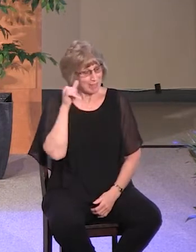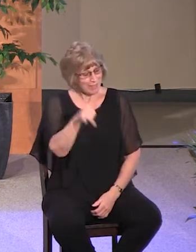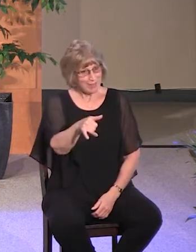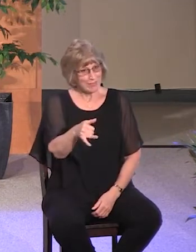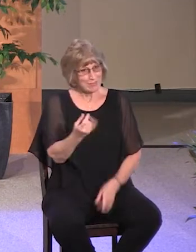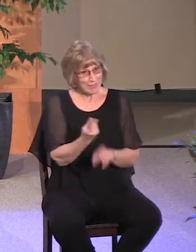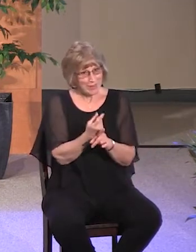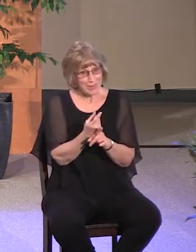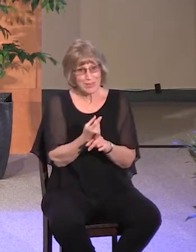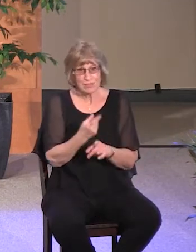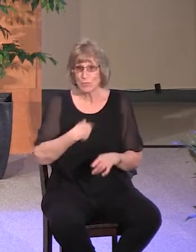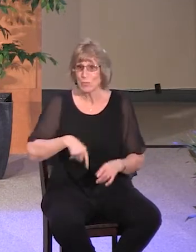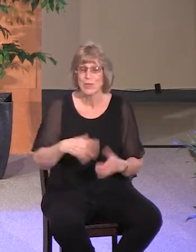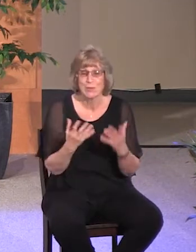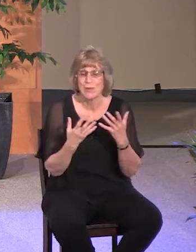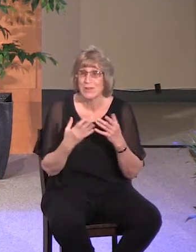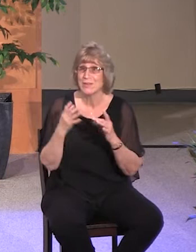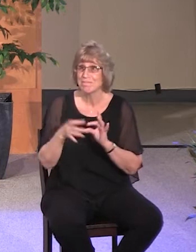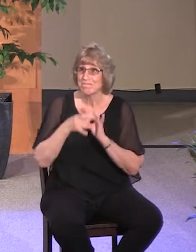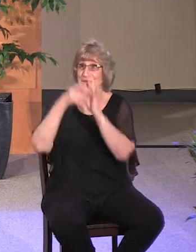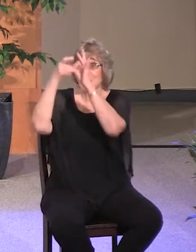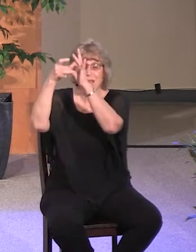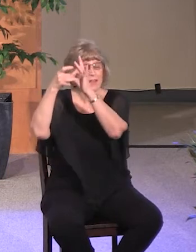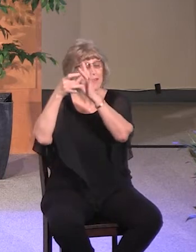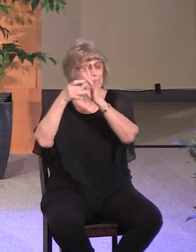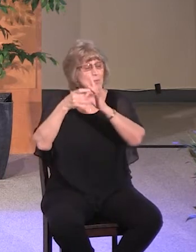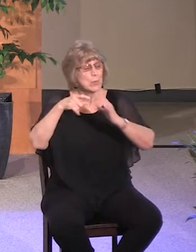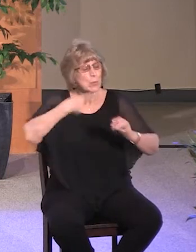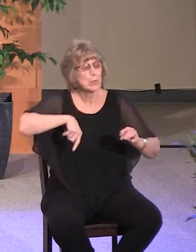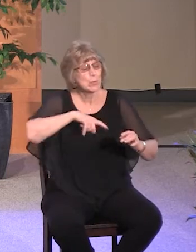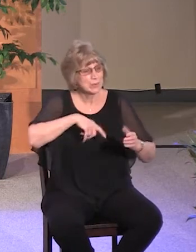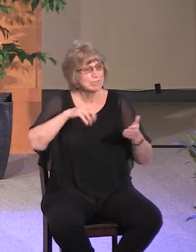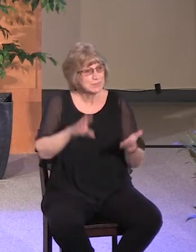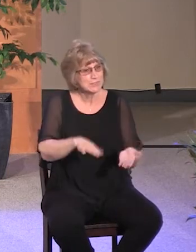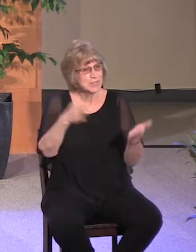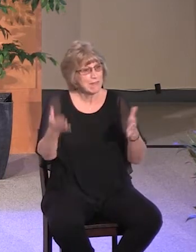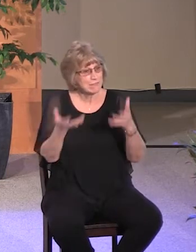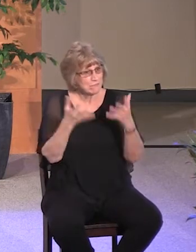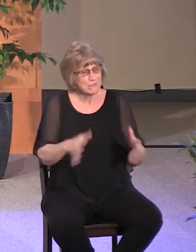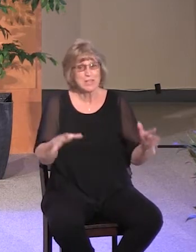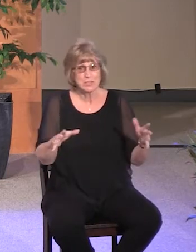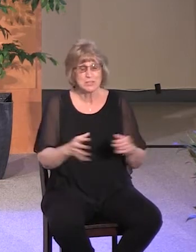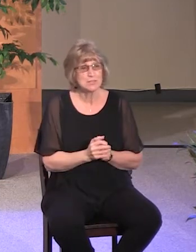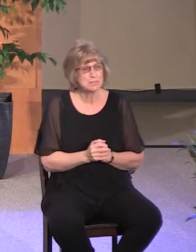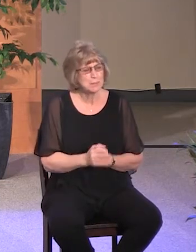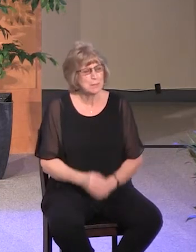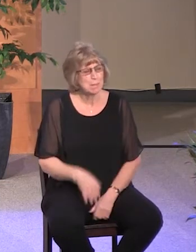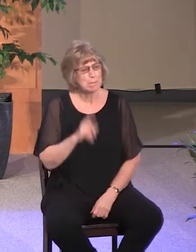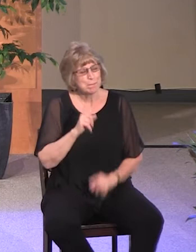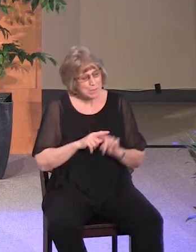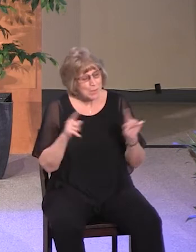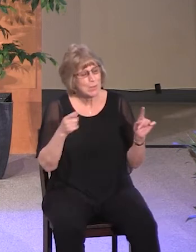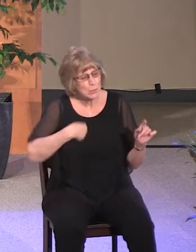And of course, we all want to be there after we are out of our bodies. But what we often forget are that these texts